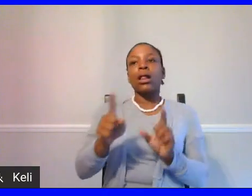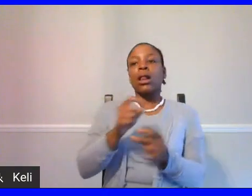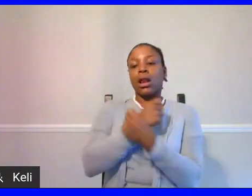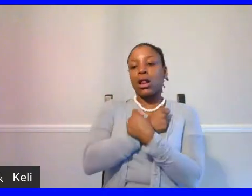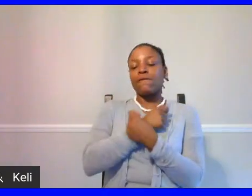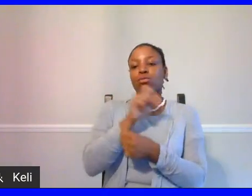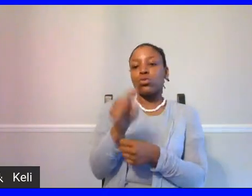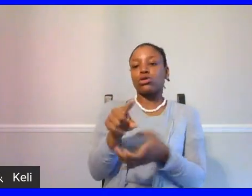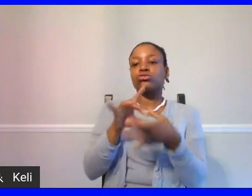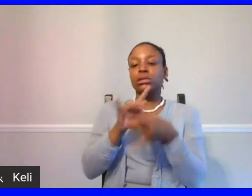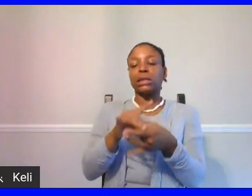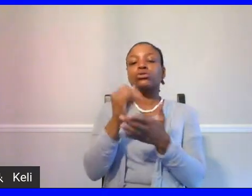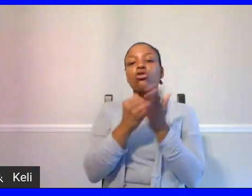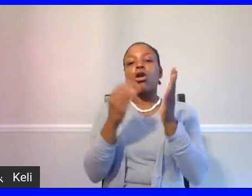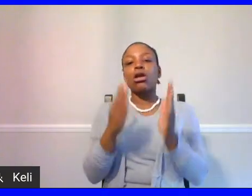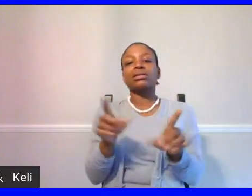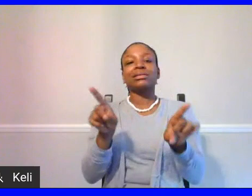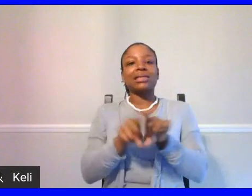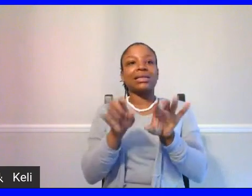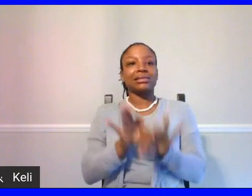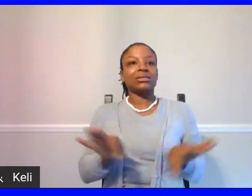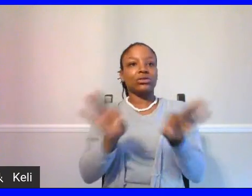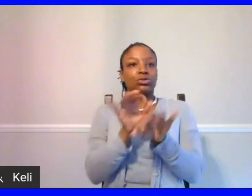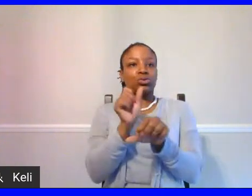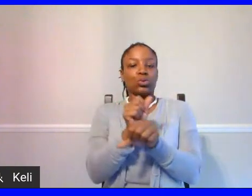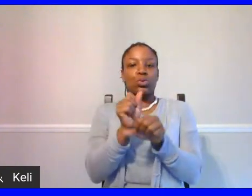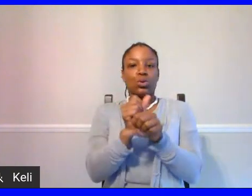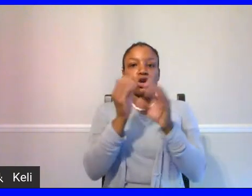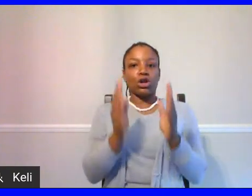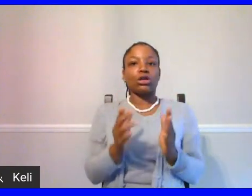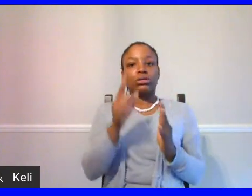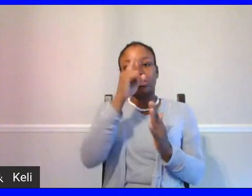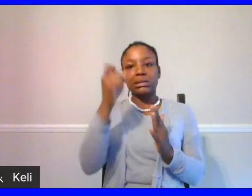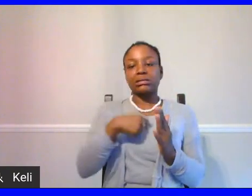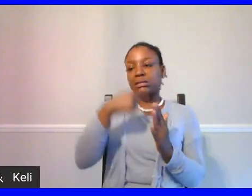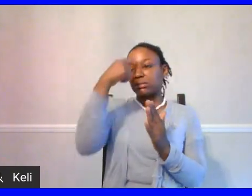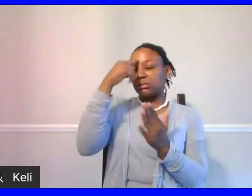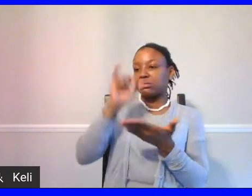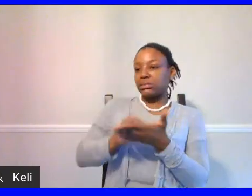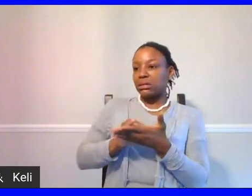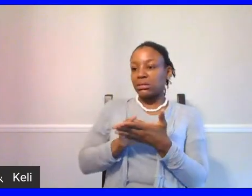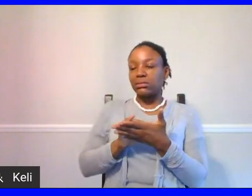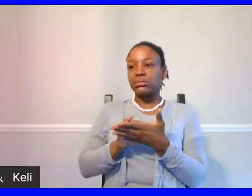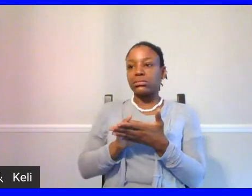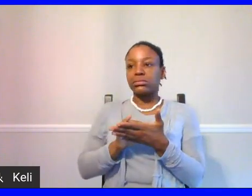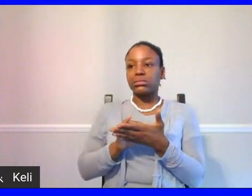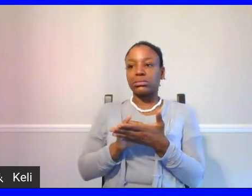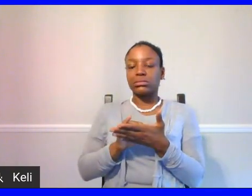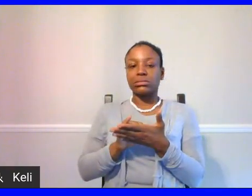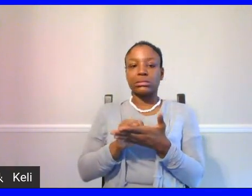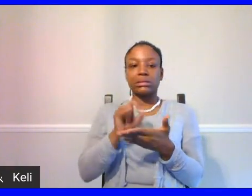artists as essential workers. Because I think it's, I mean, if we think